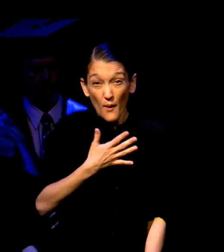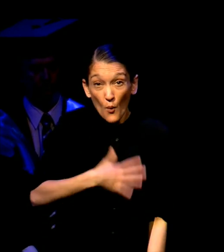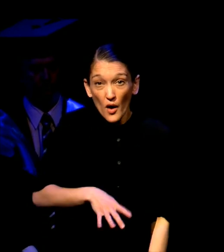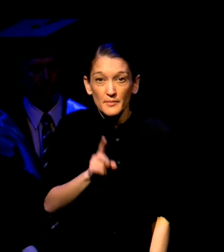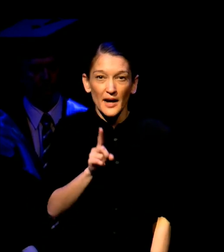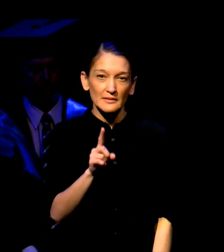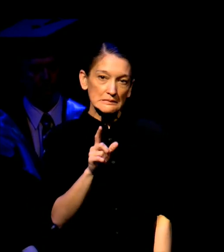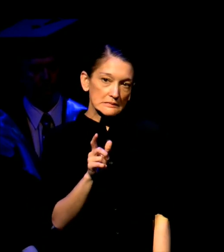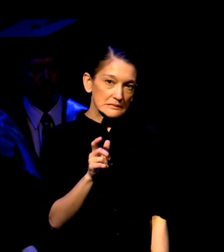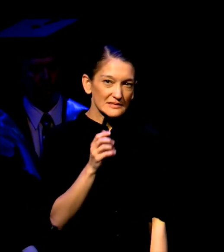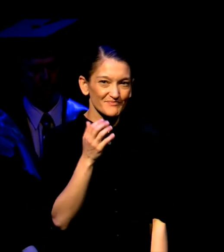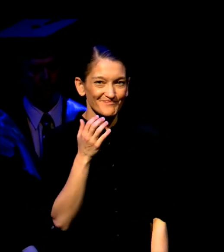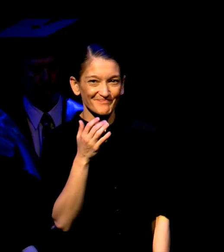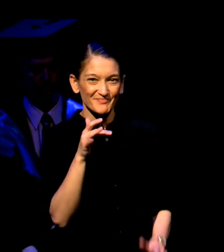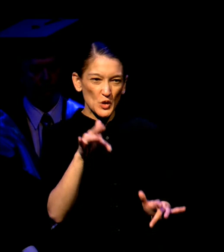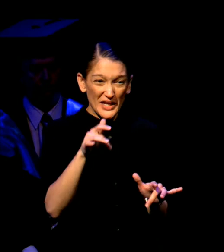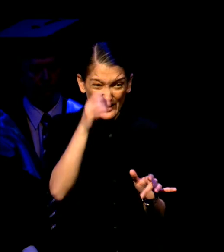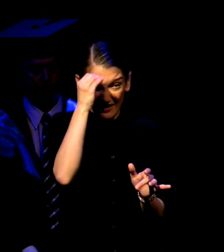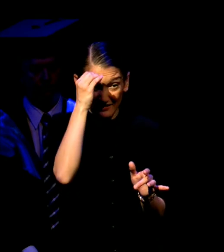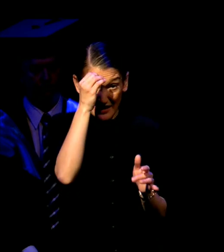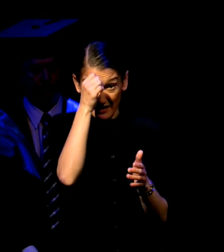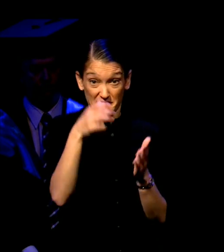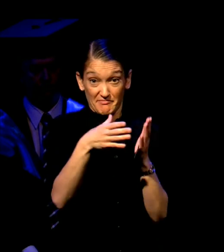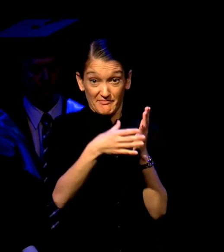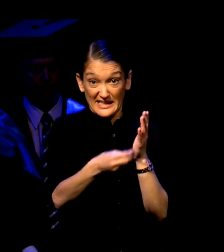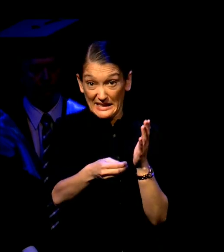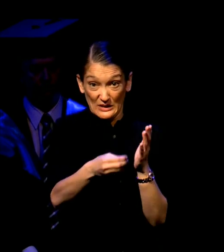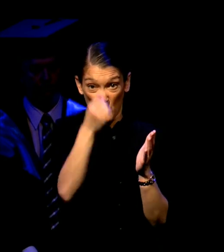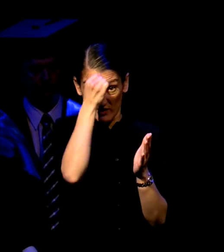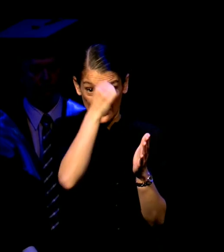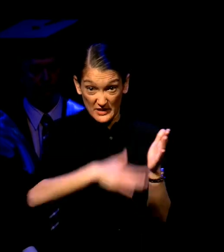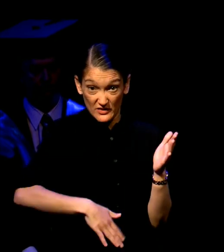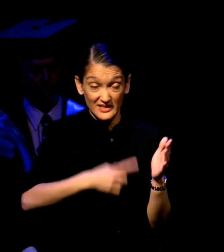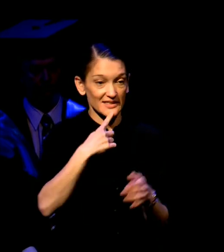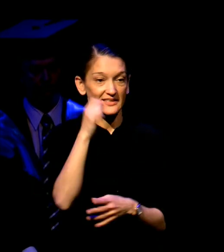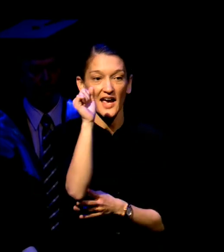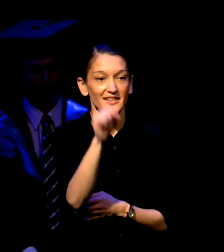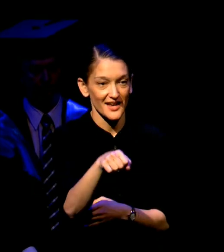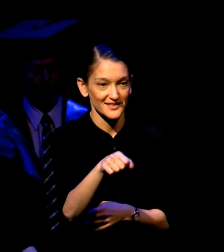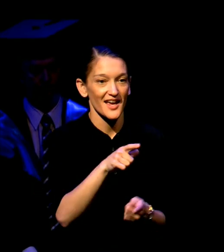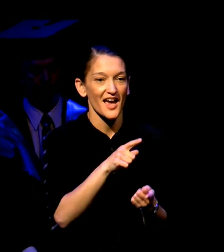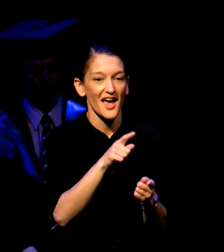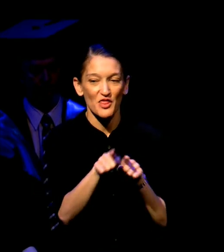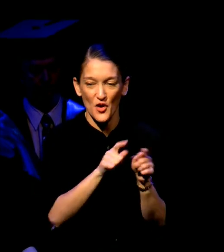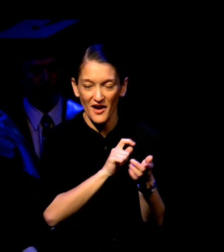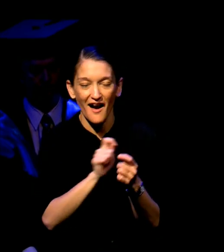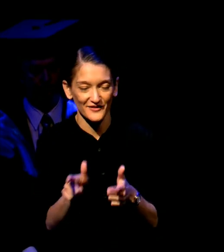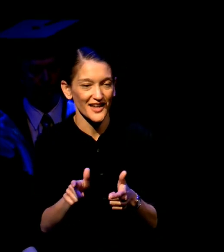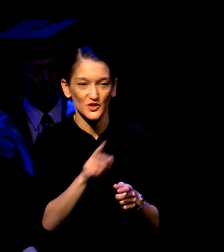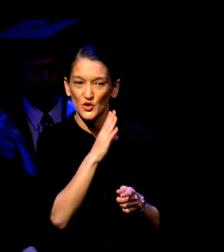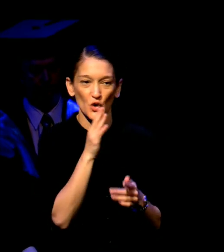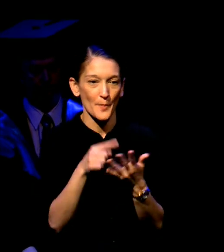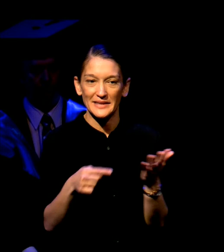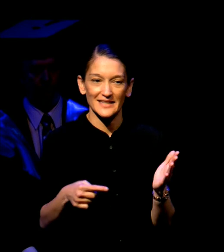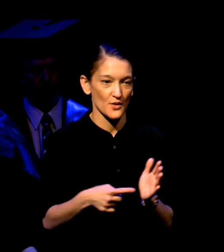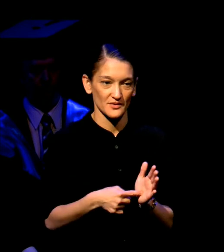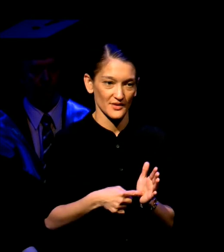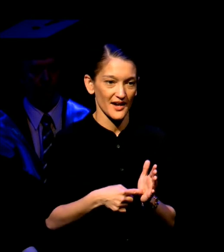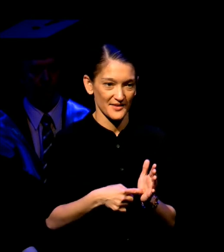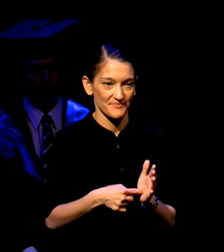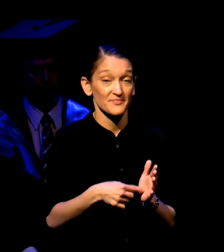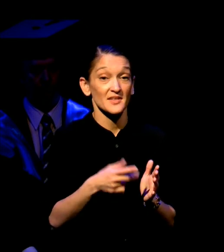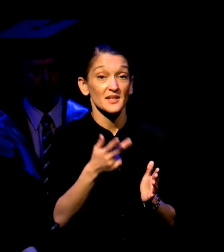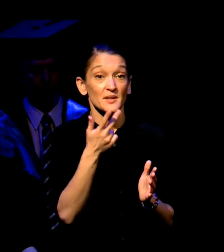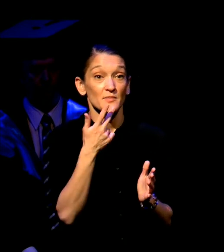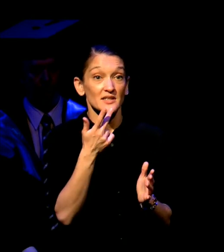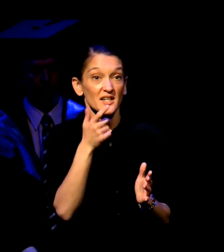don't quite know how, say yes and go and learn it afterwards. Don't miss out on that opportunity. If someone says